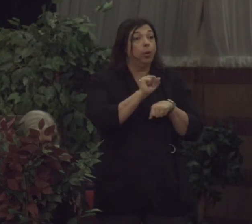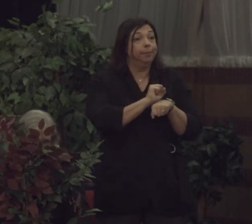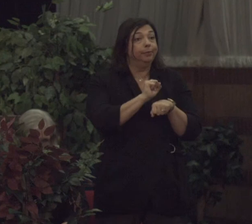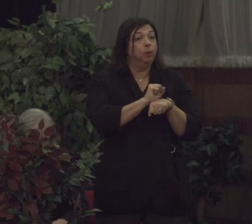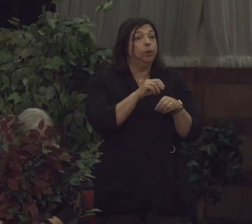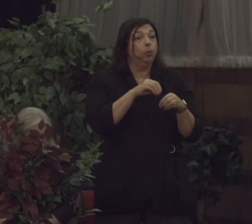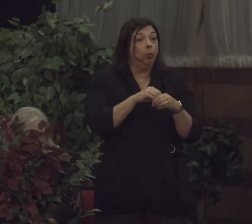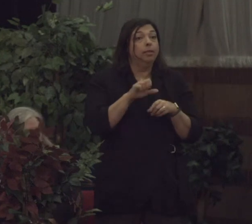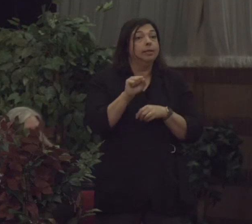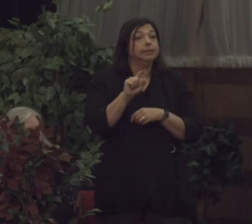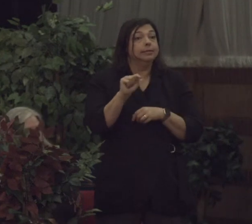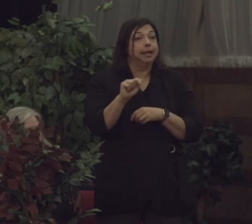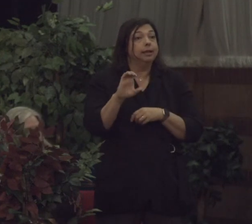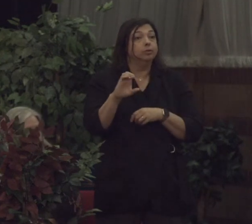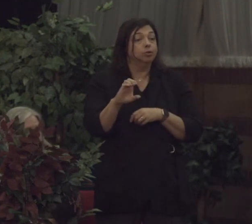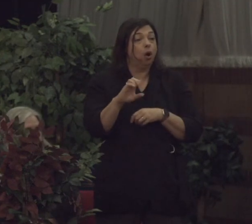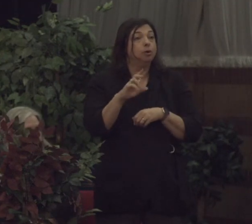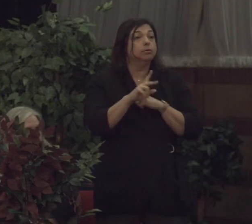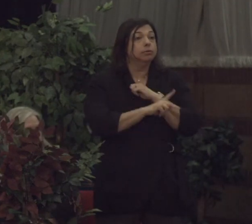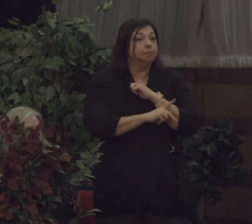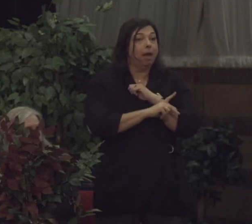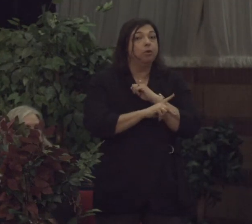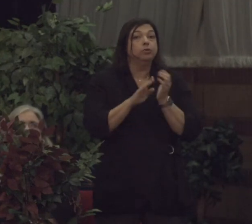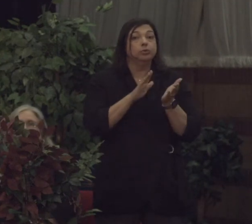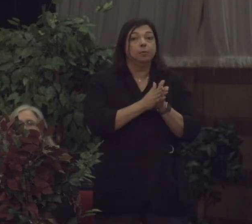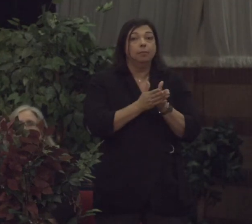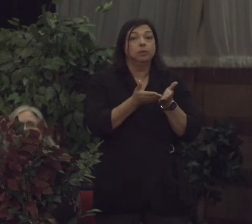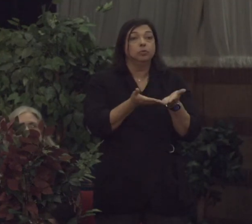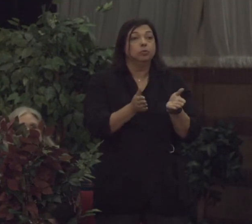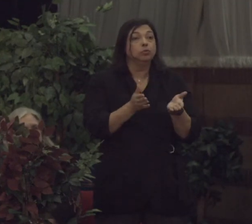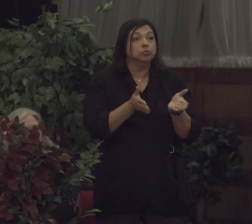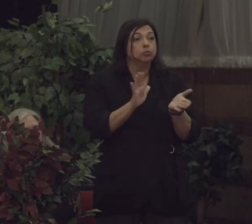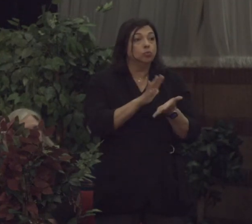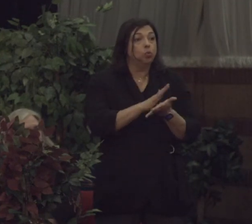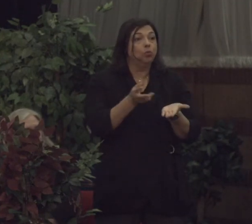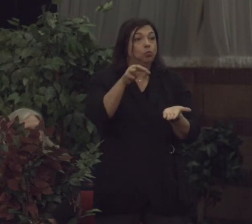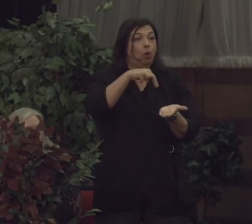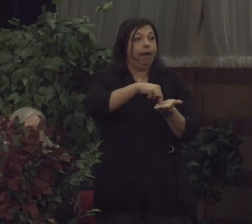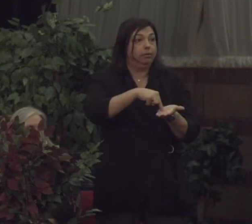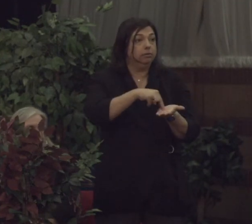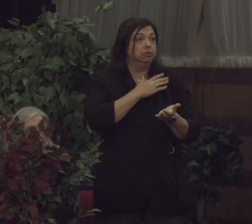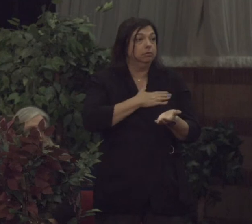Charles Parish Public Schools, please rise and remain standing.